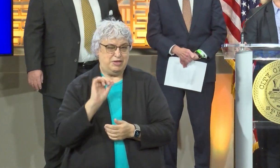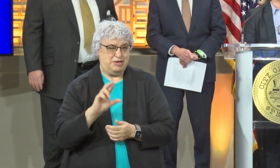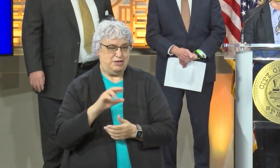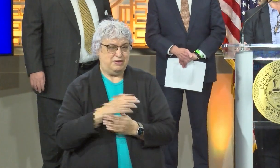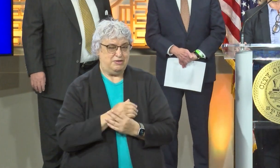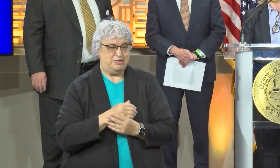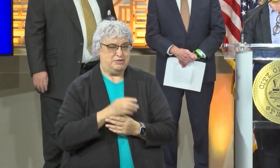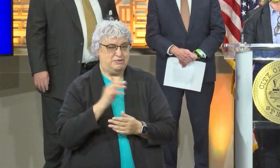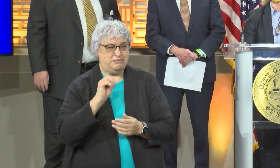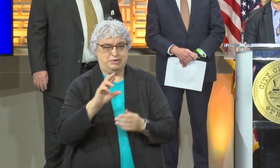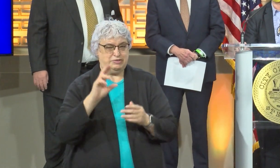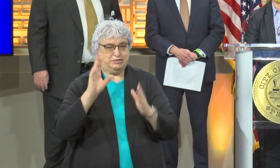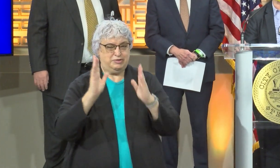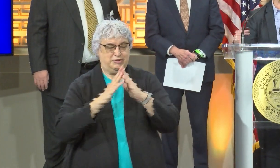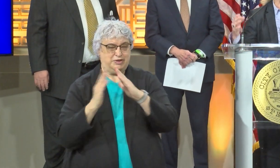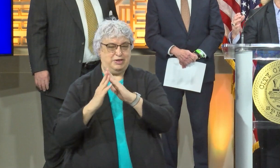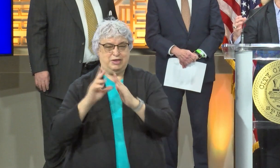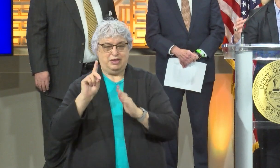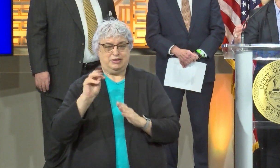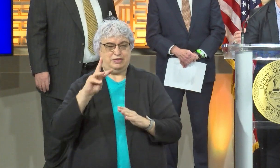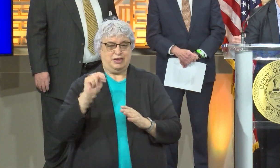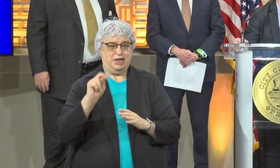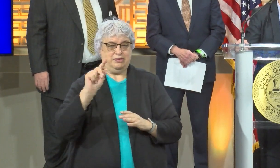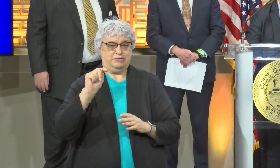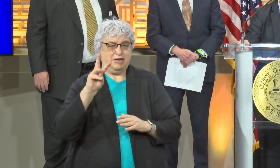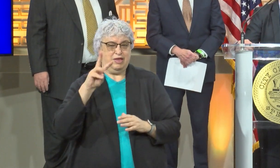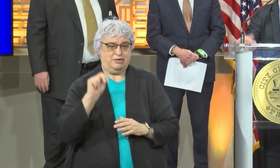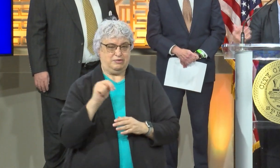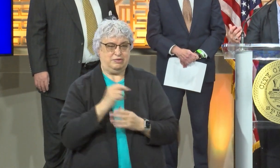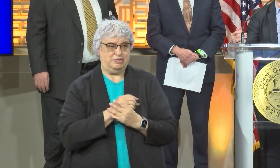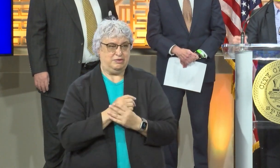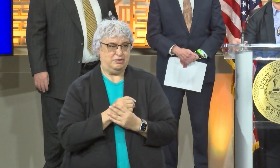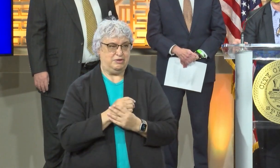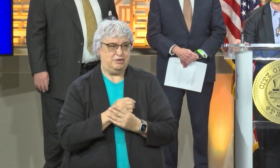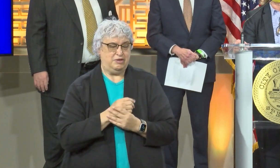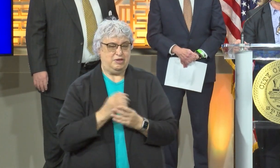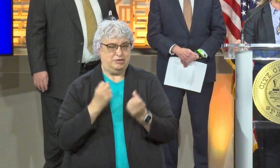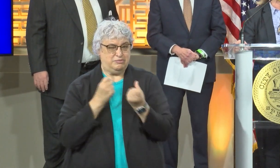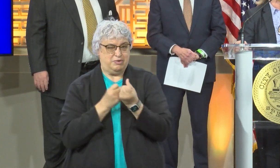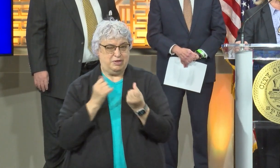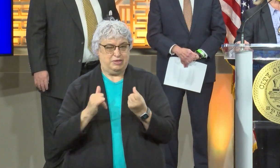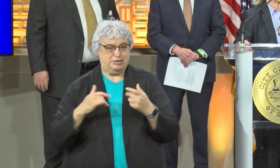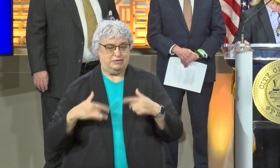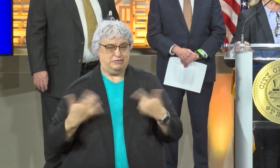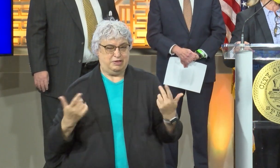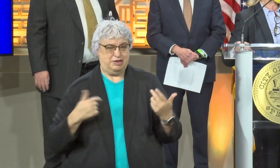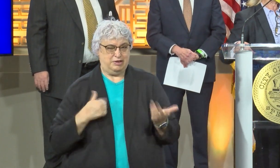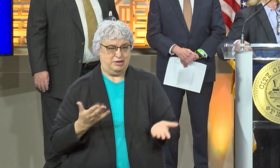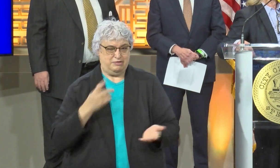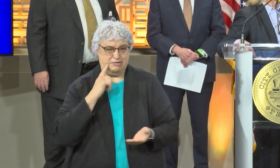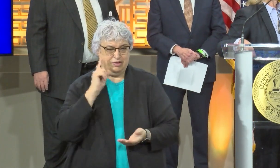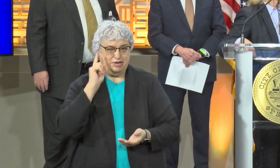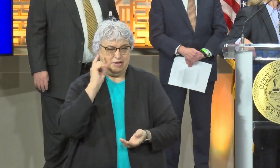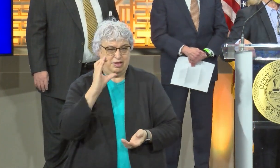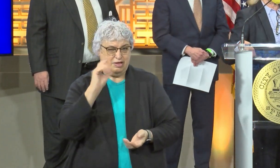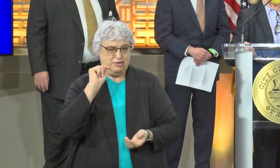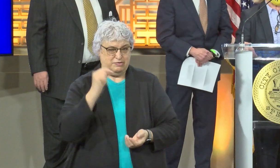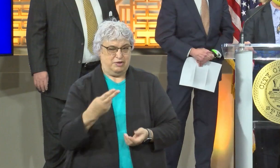Mr. Downtown, we like to call him. He has supported this event ever since I've been here, and I think I was here for the